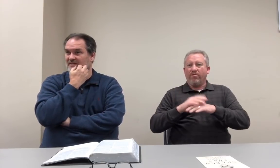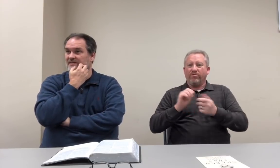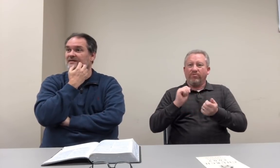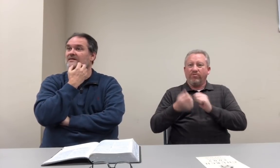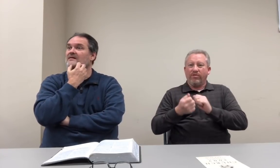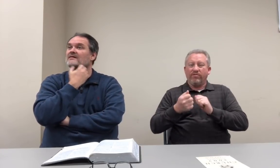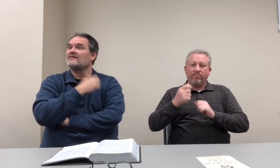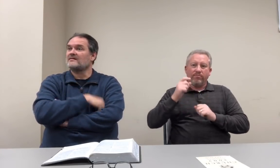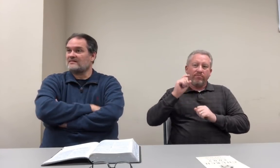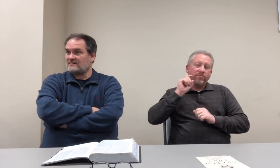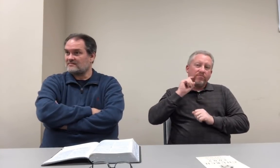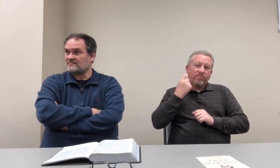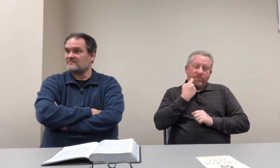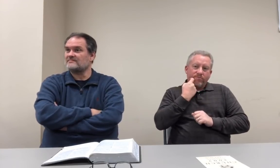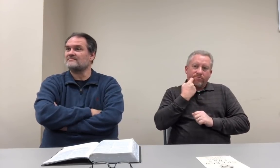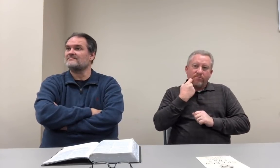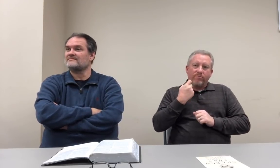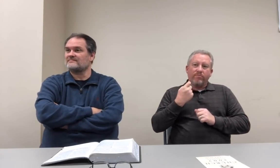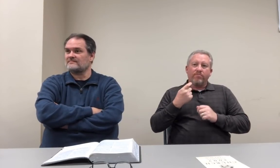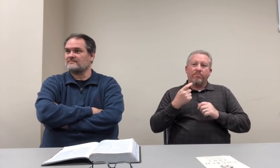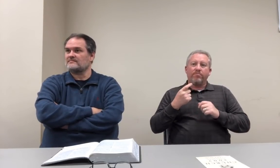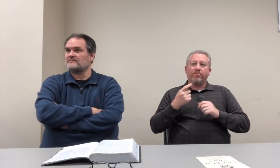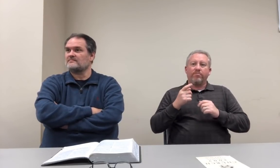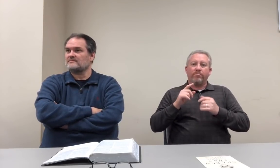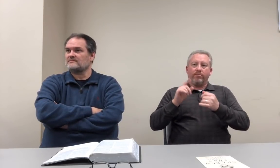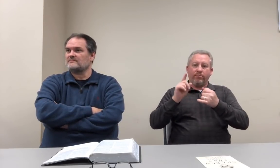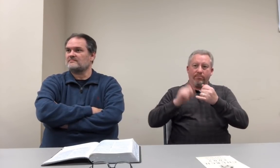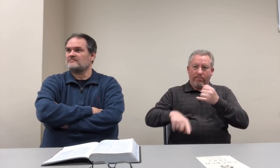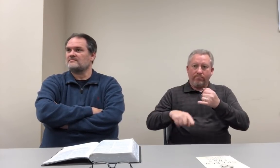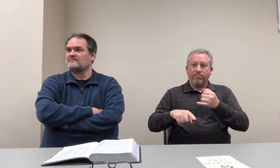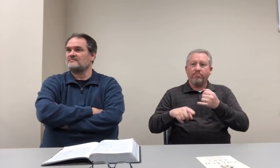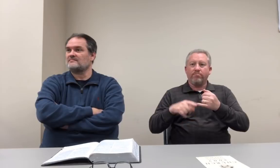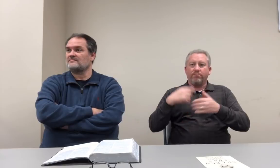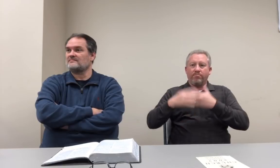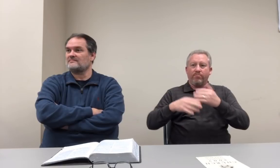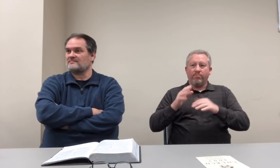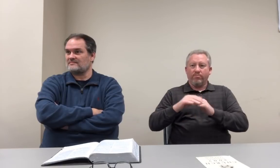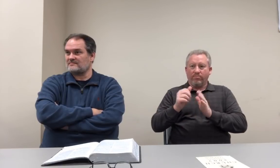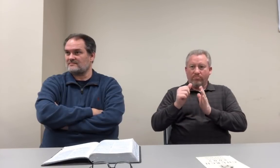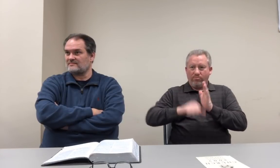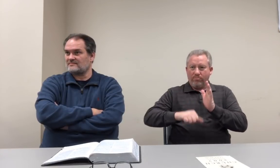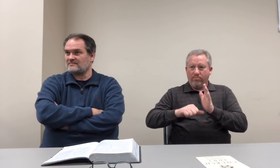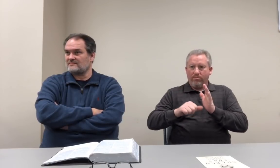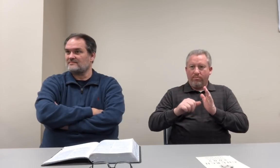but we are fully known in the gospel, Scripture says. We know you truly through the God